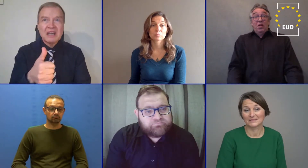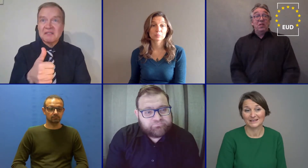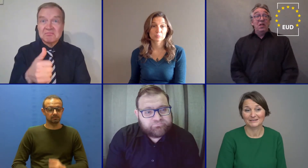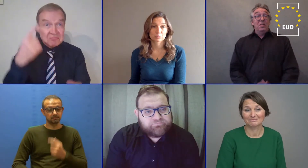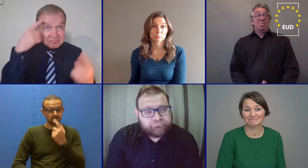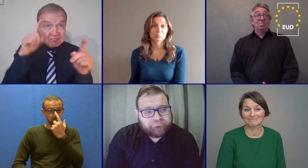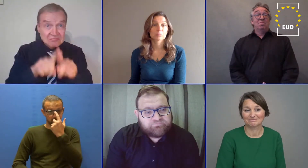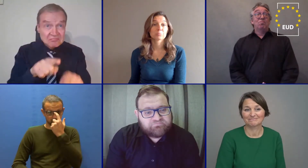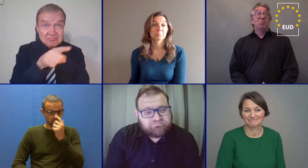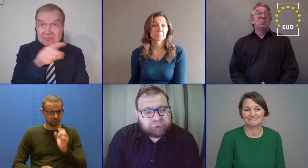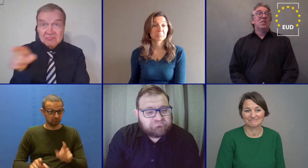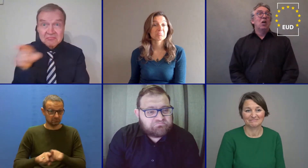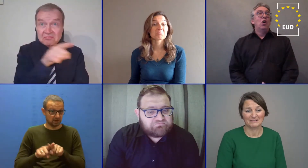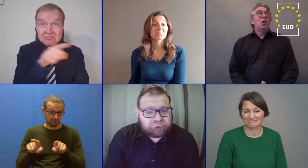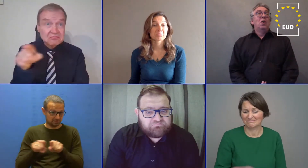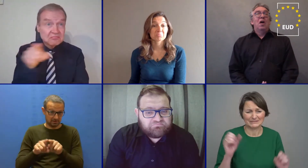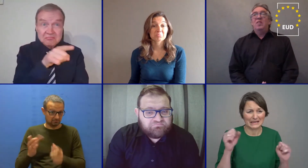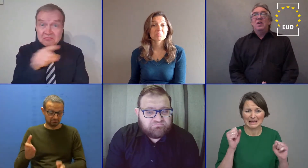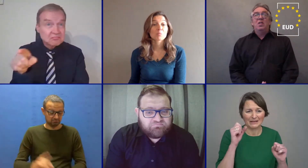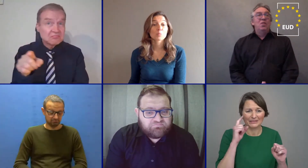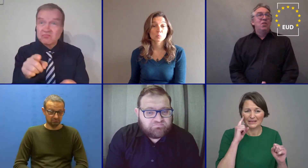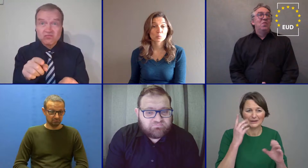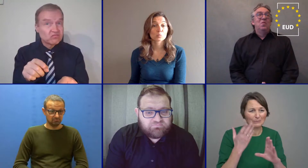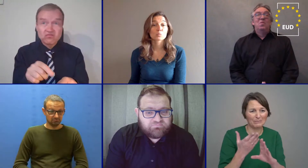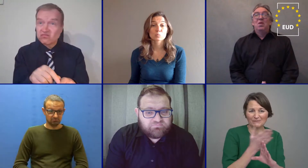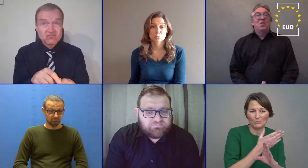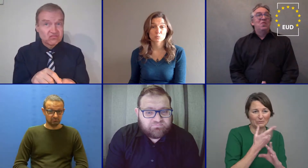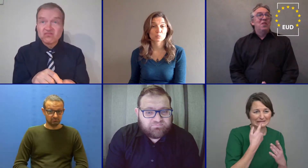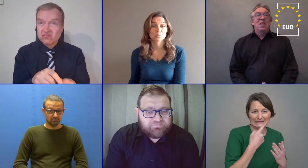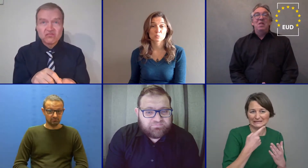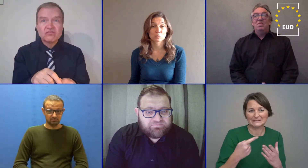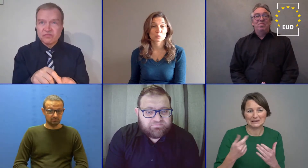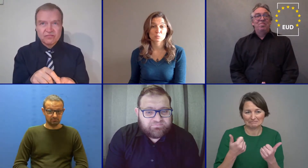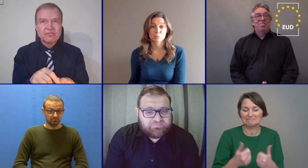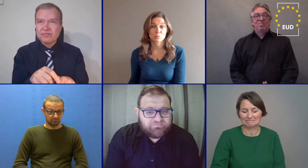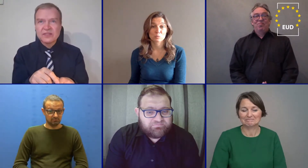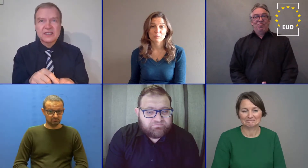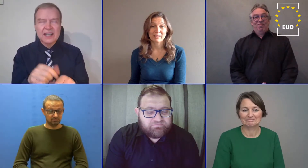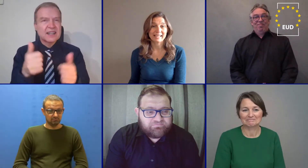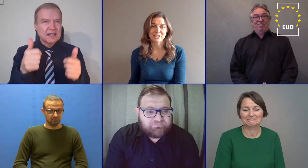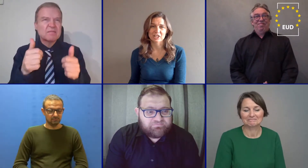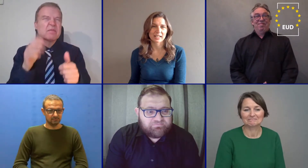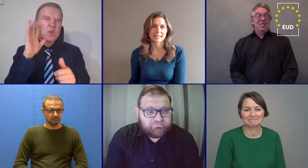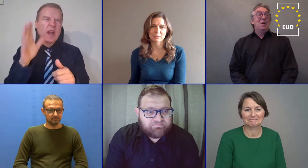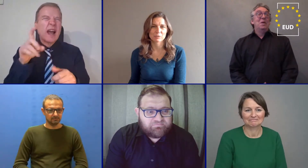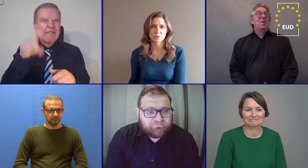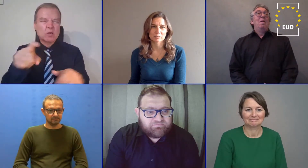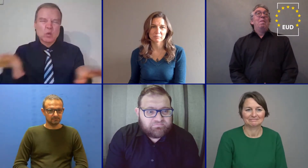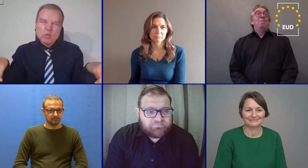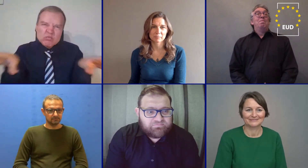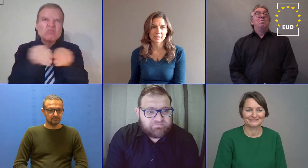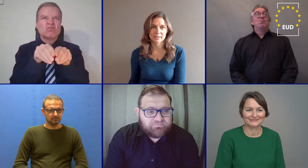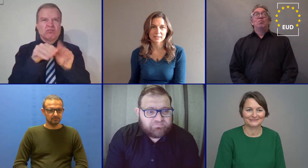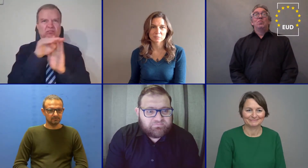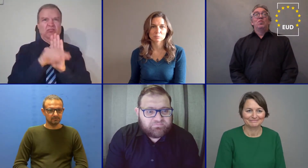Possibility. I think you both agree, right? Yeah, just like I said before, Maya said.